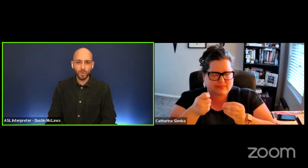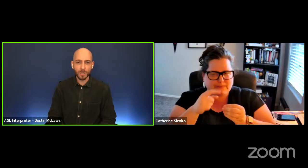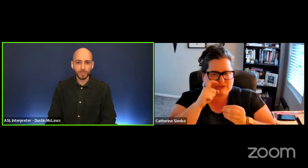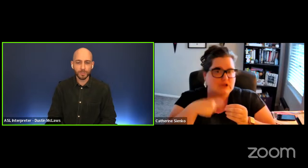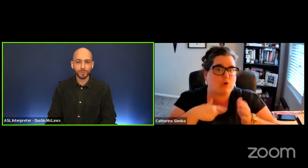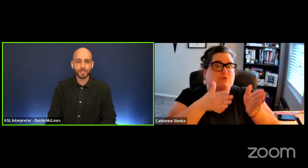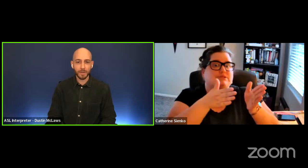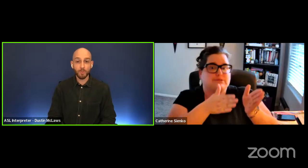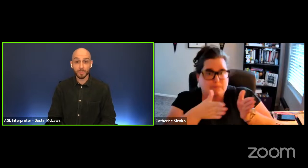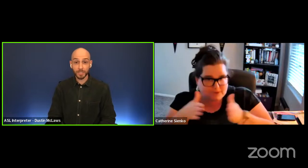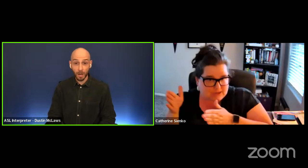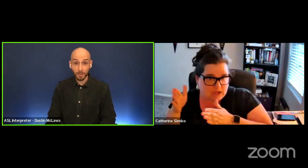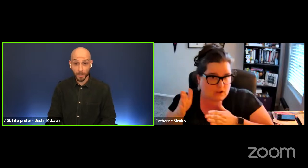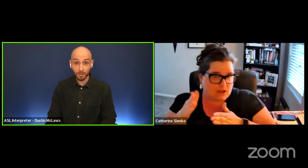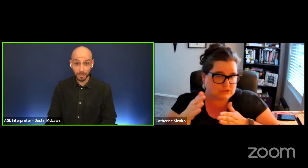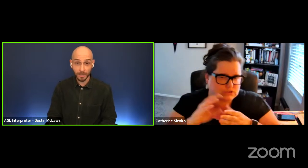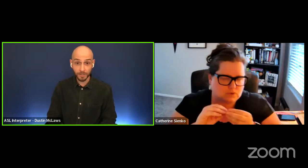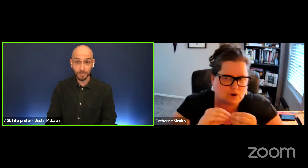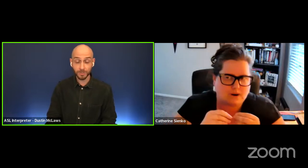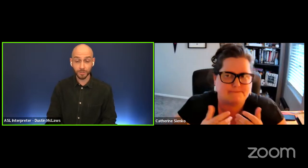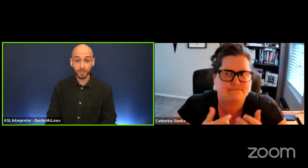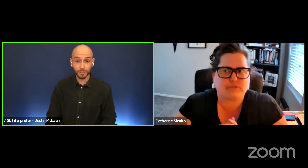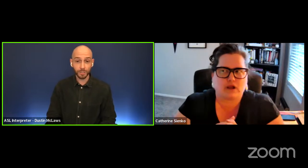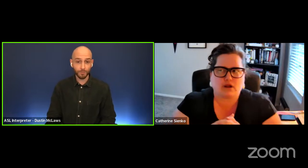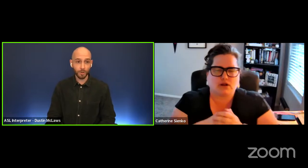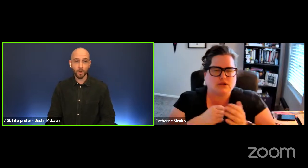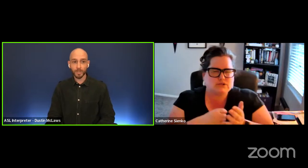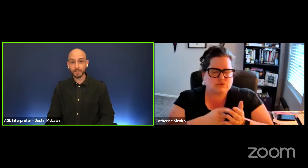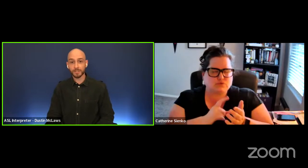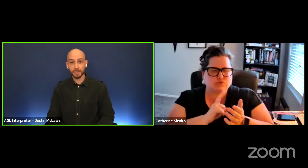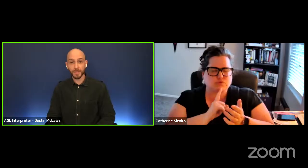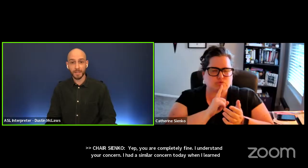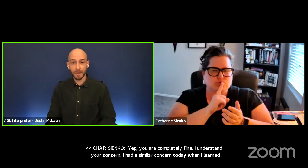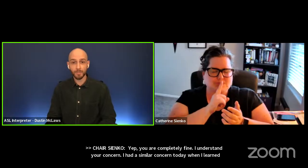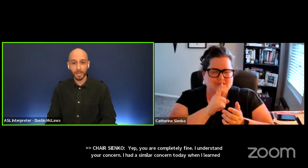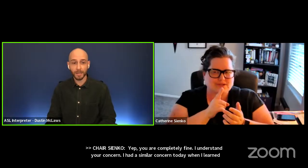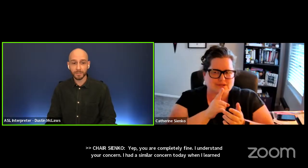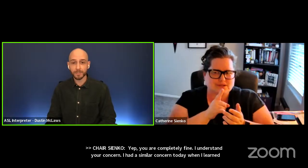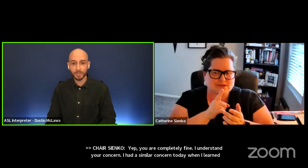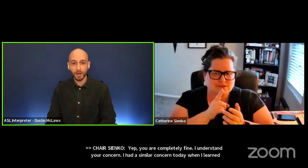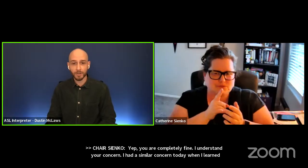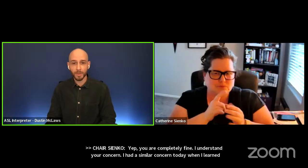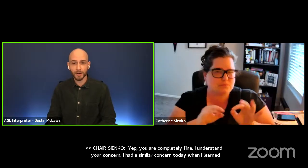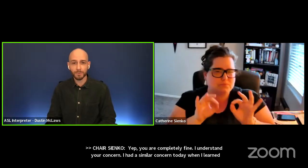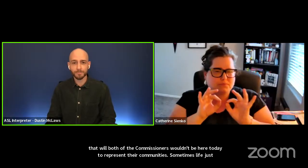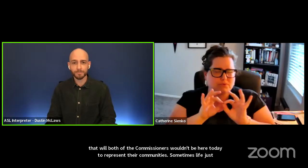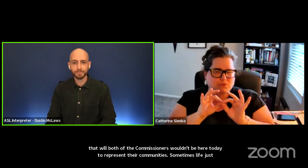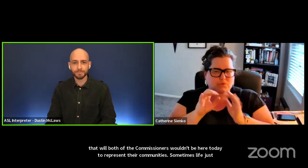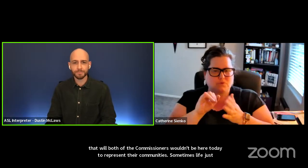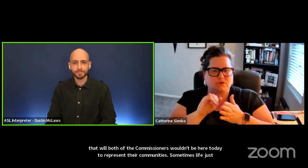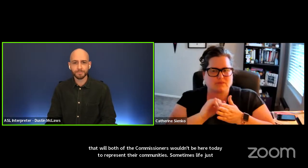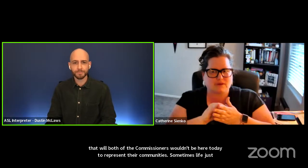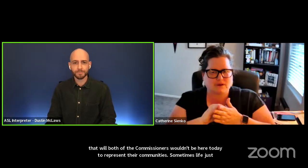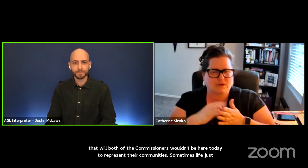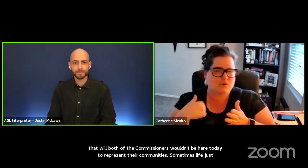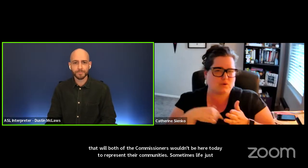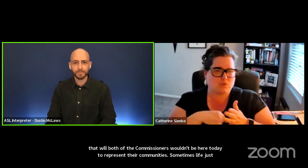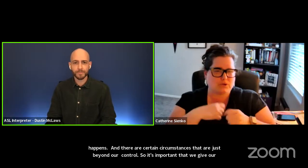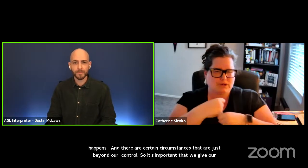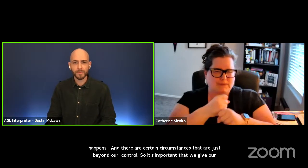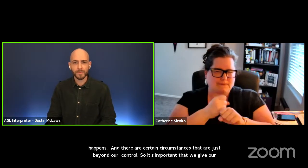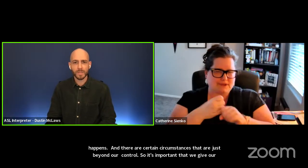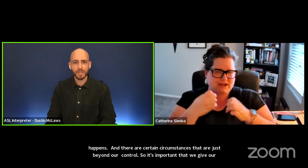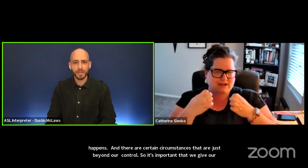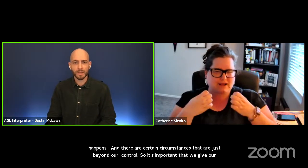But I do want to take a moment to talk about this just for a moment. This is something that I planned to talk about.